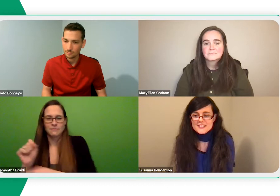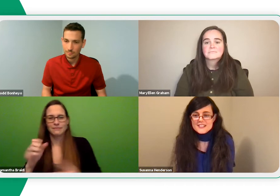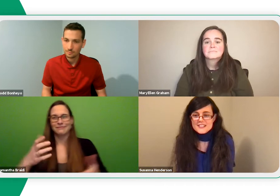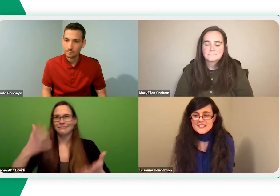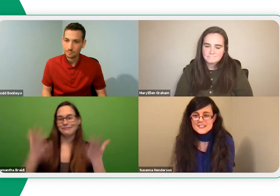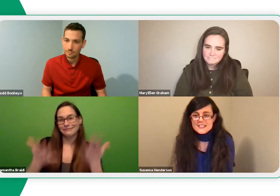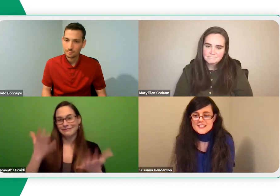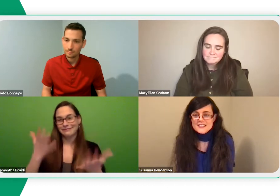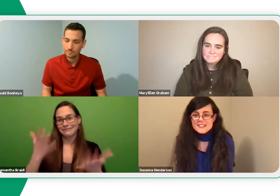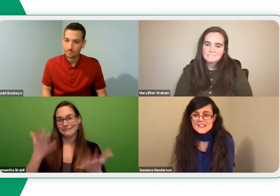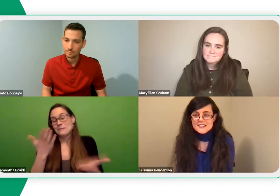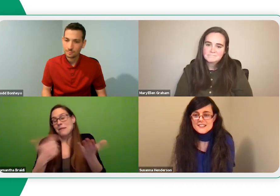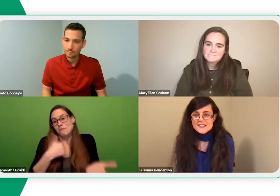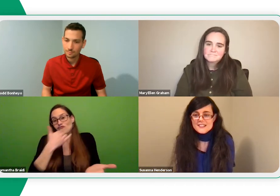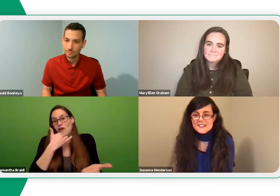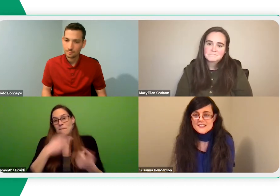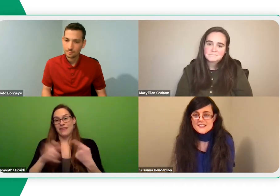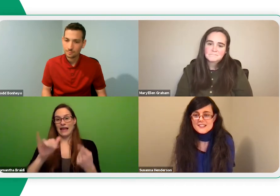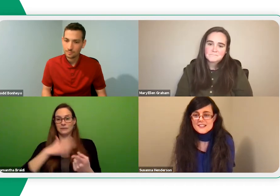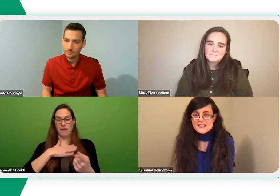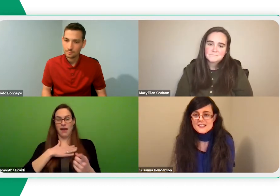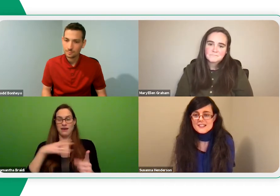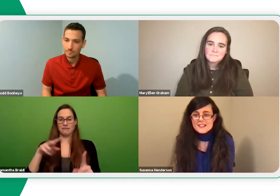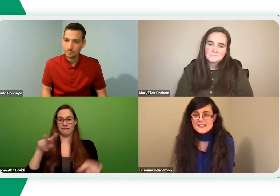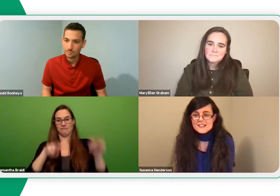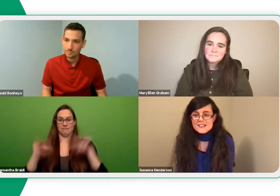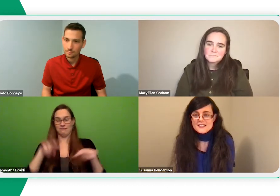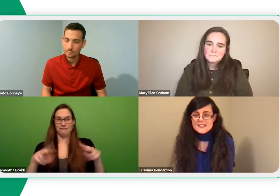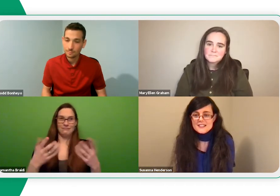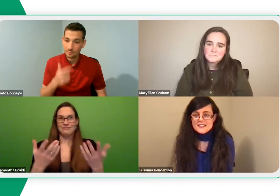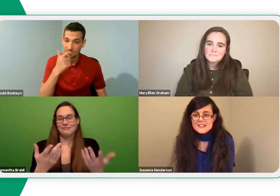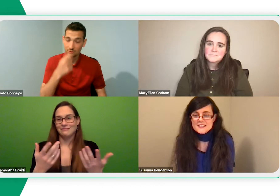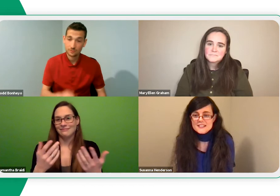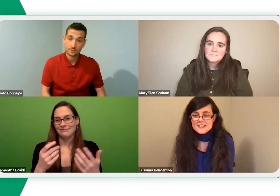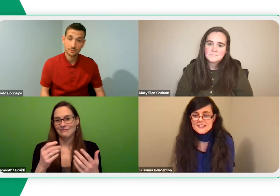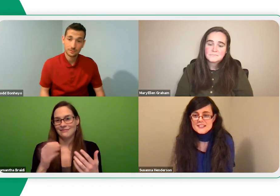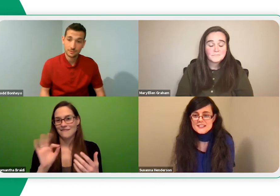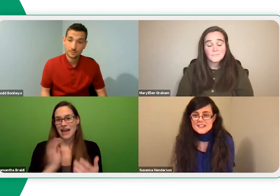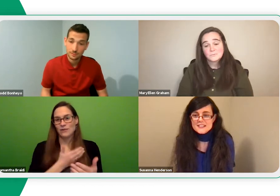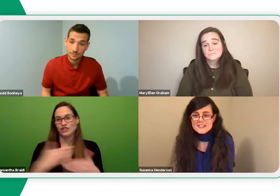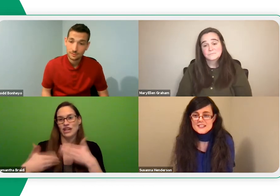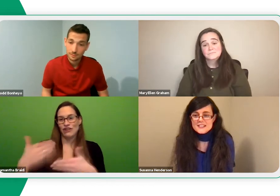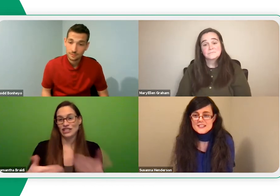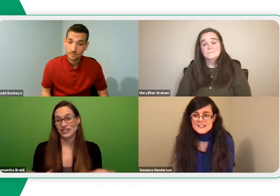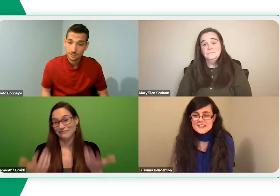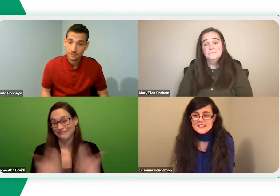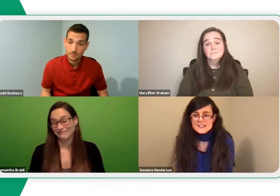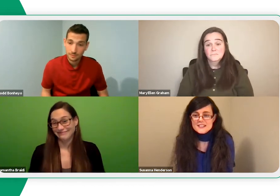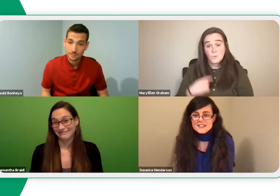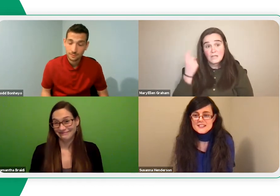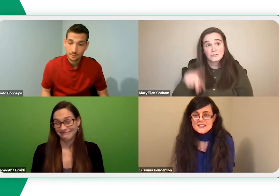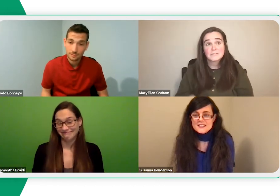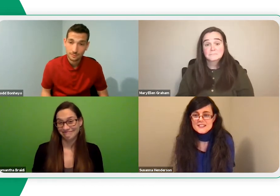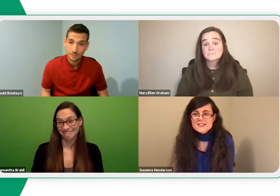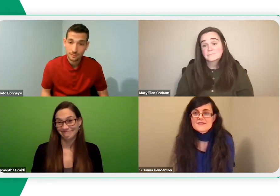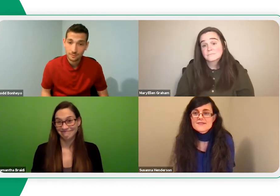mentality. People think you have to complete college first, then get a job. And I might be wrong, but that's just my observation of the world